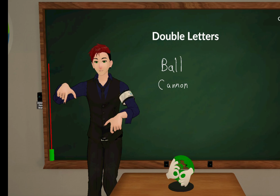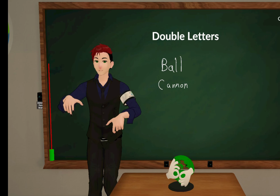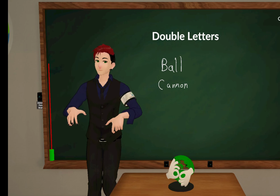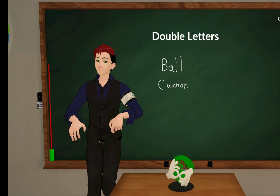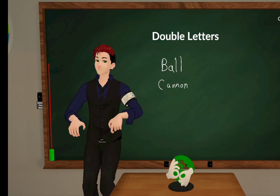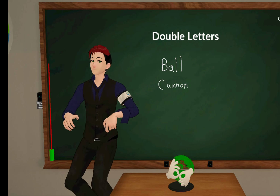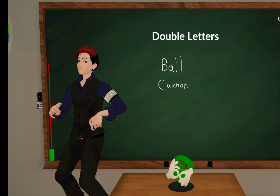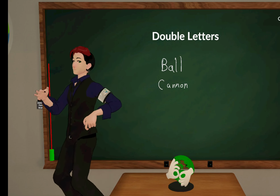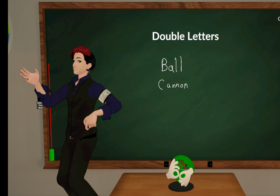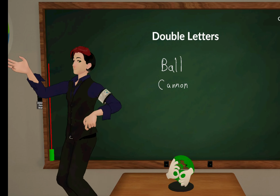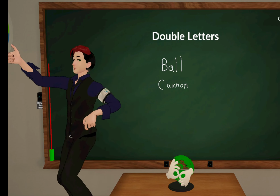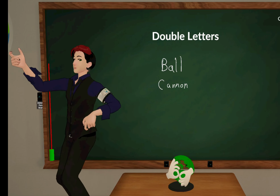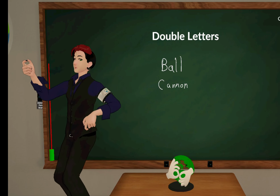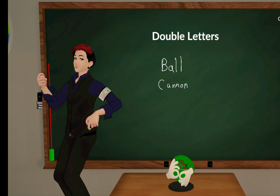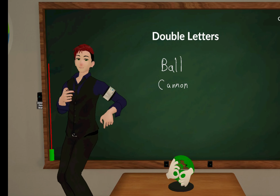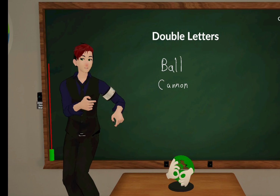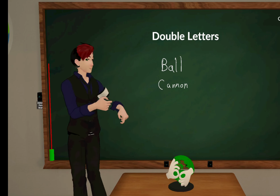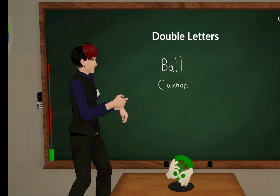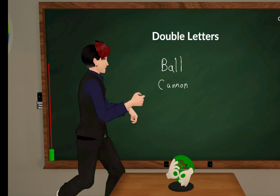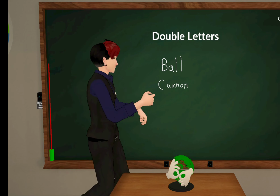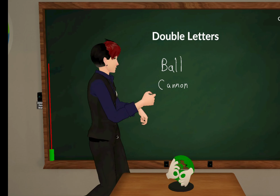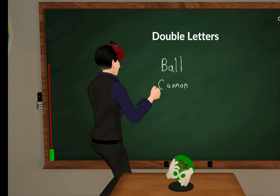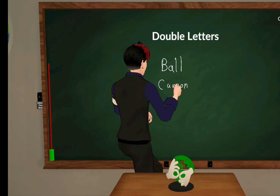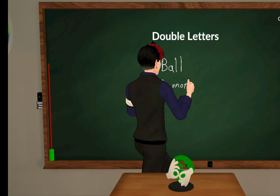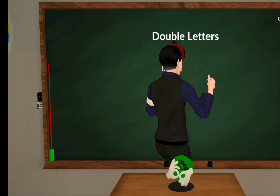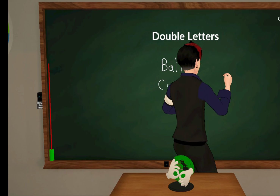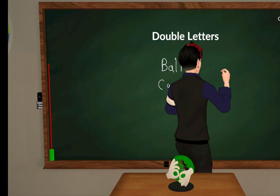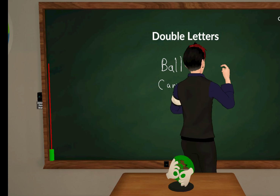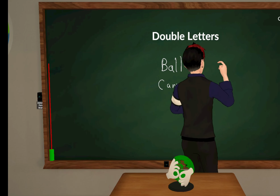Canon. Let's come up with another one. Ooh, these are fun.